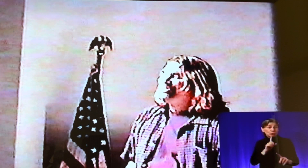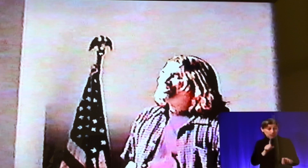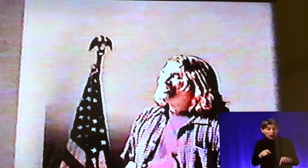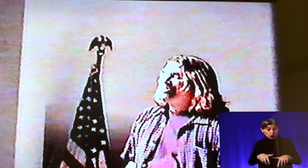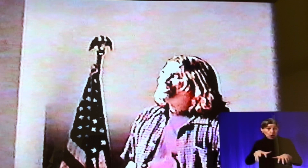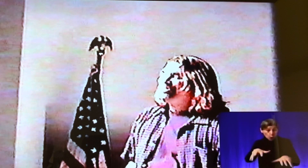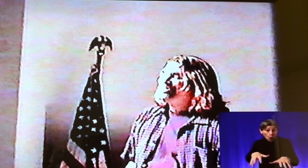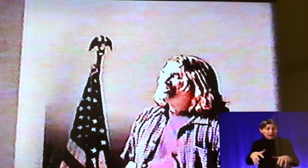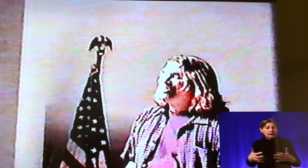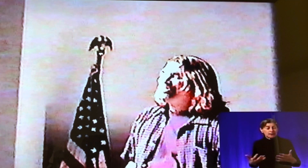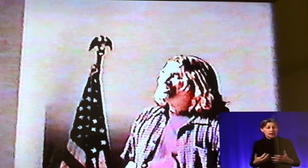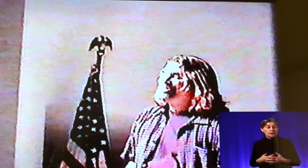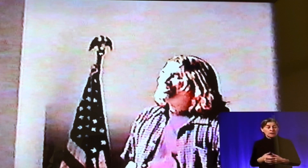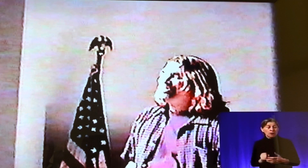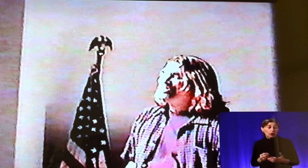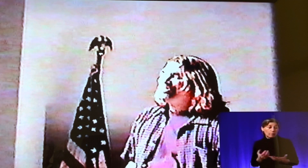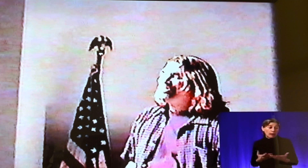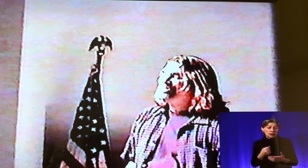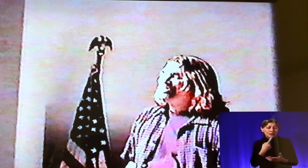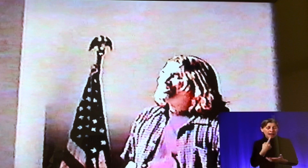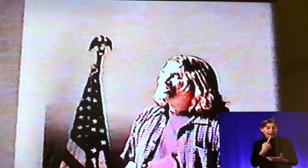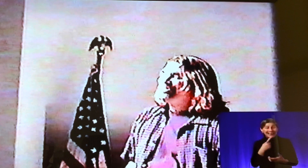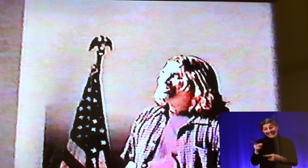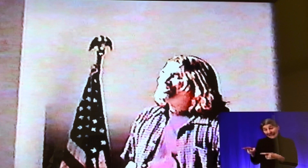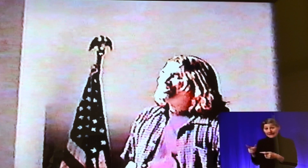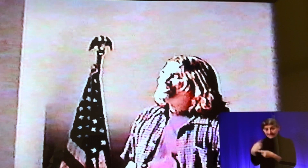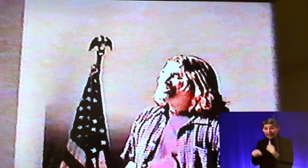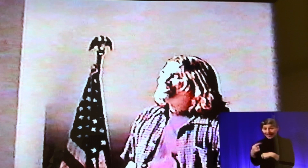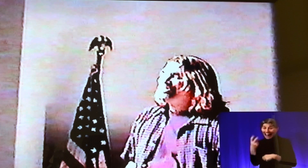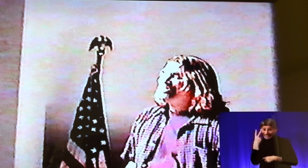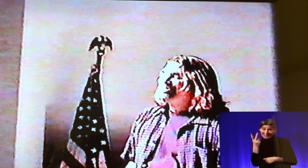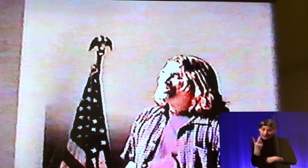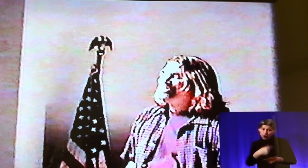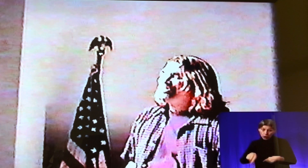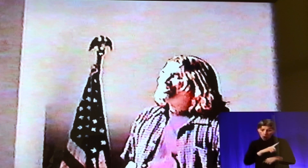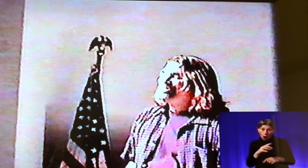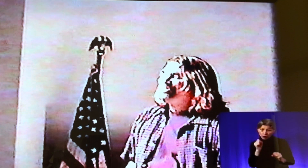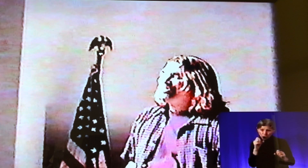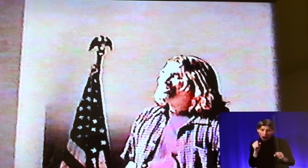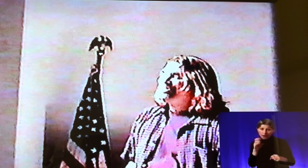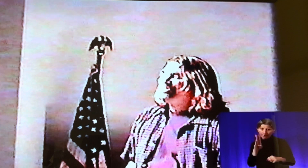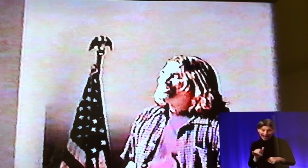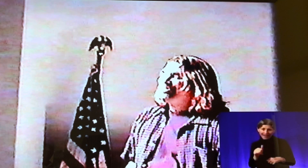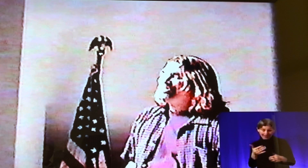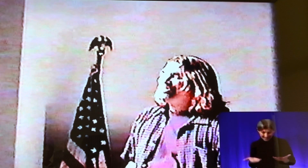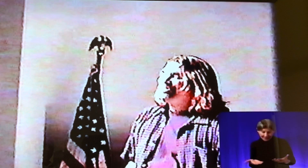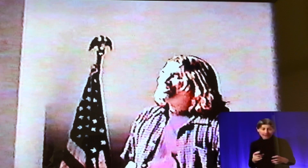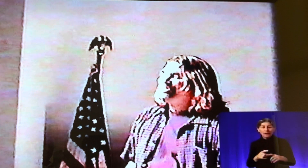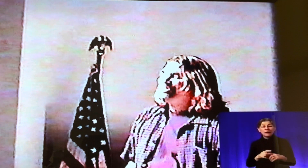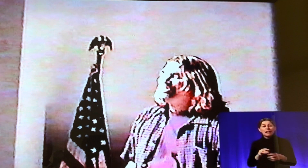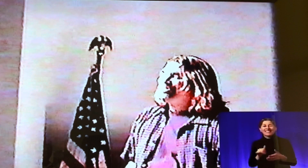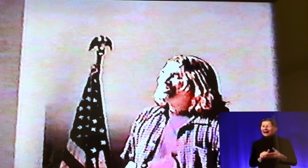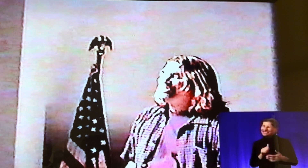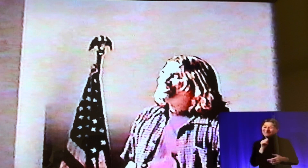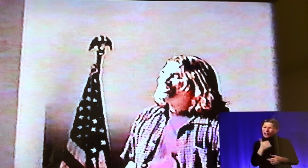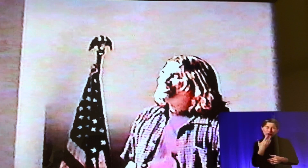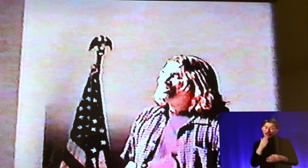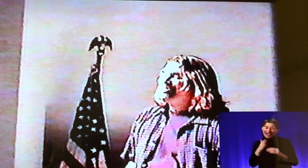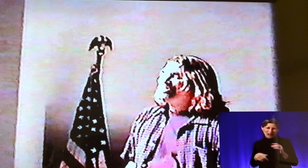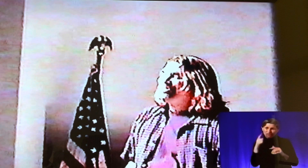here. He's doing, I see you're all shocked by this, which is probably not a good ending for these stories, but you